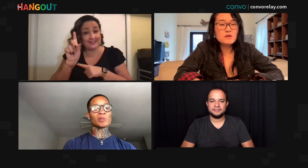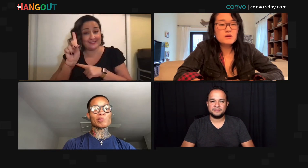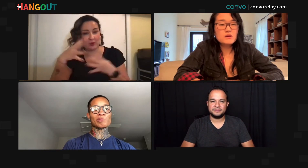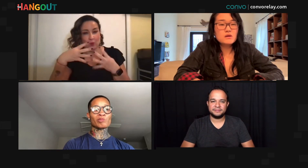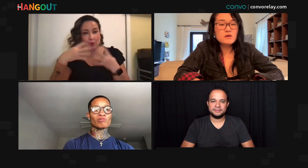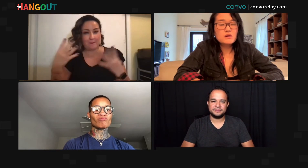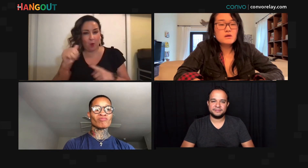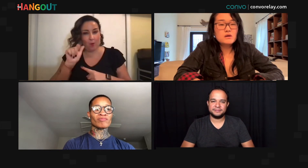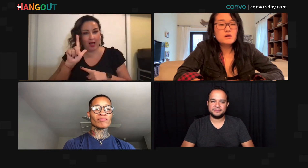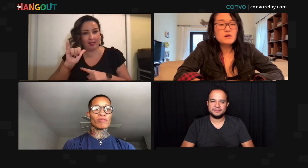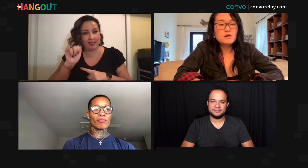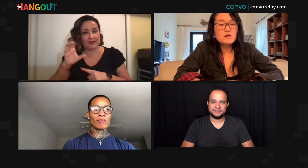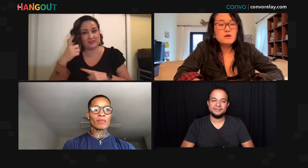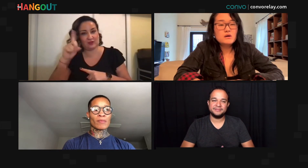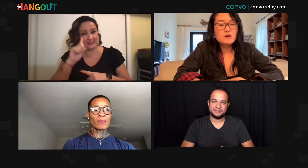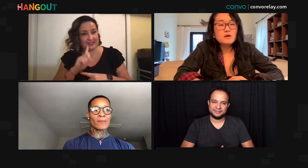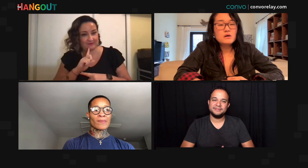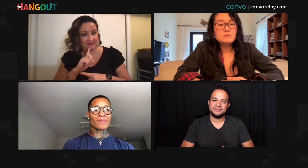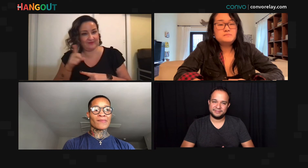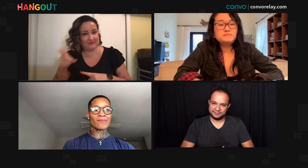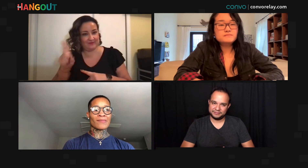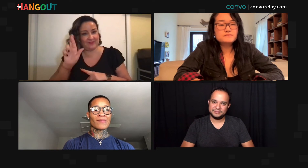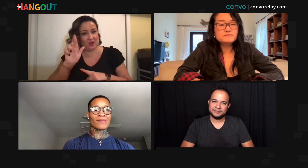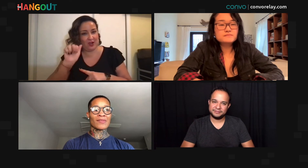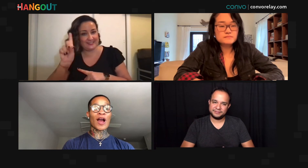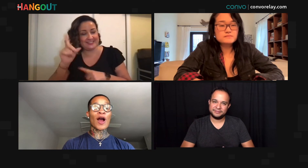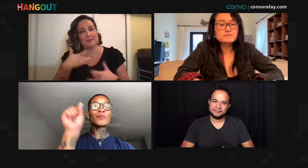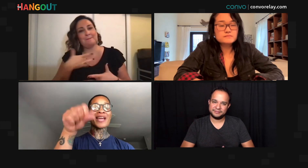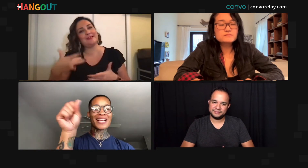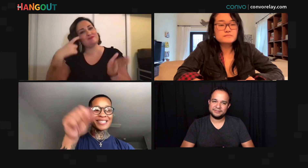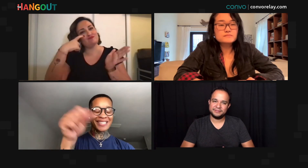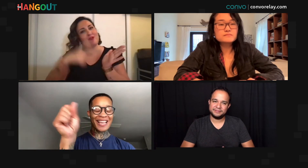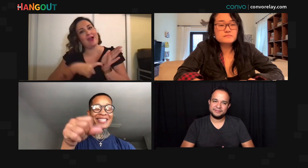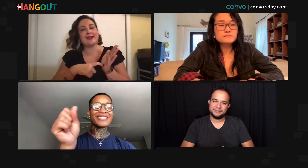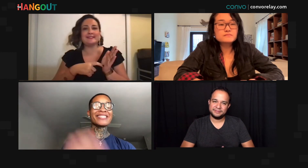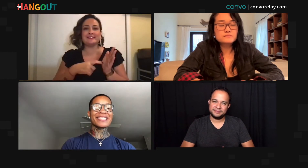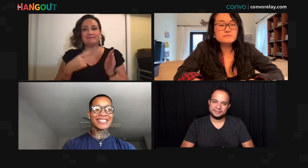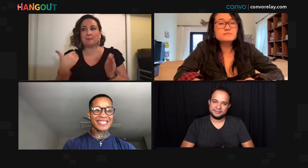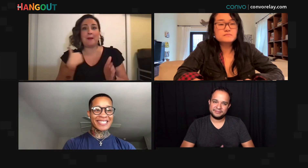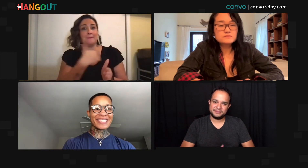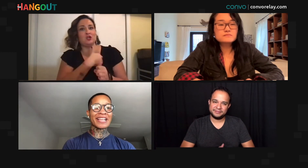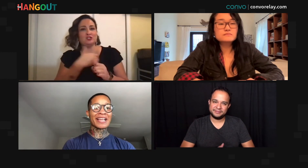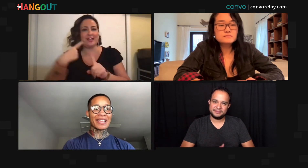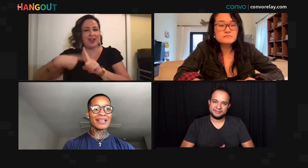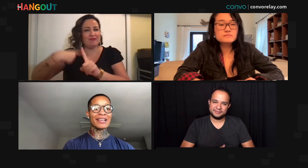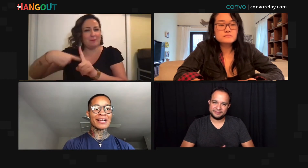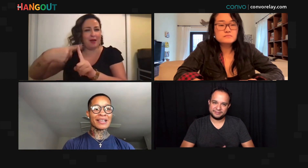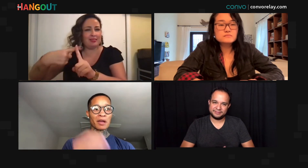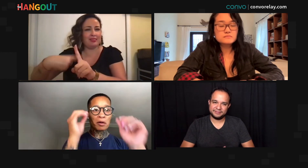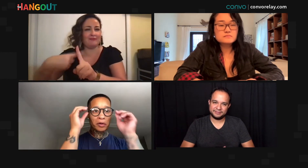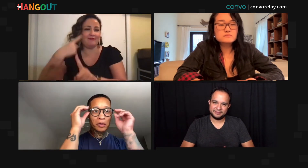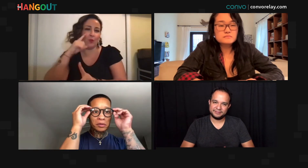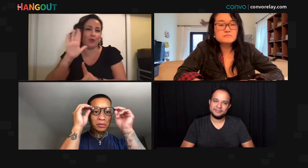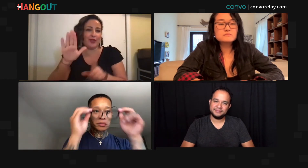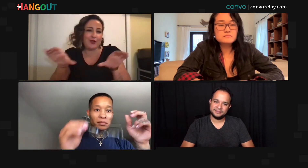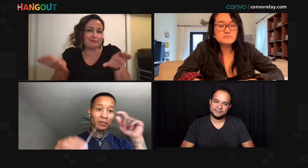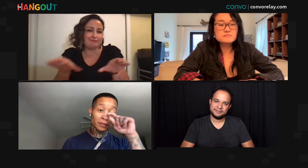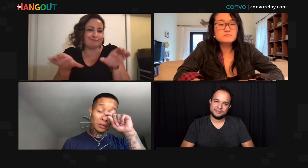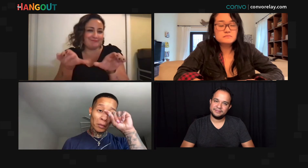I remember RID, Rainbow Alliance for the Deaf, RID. Yes. So they would